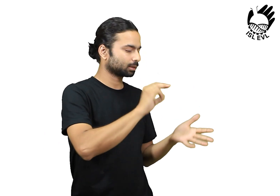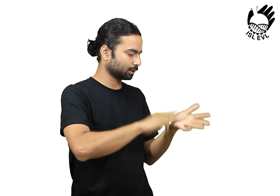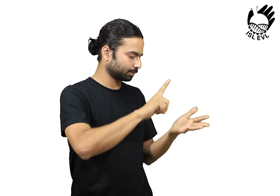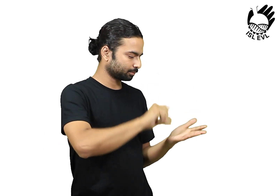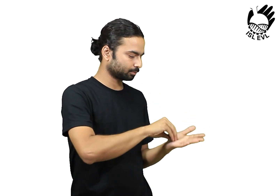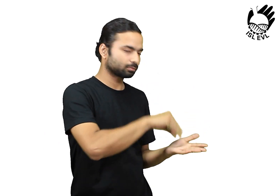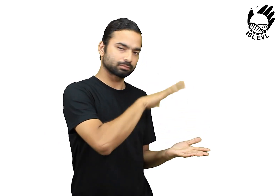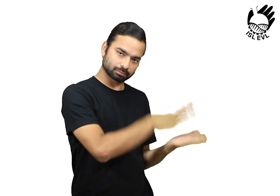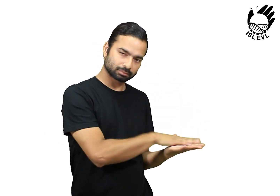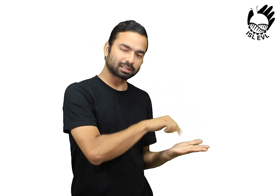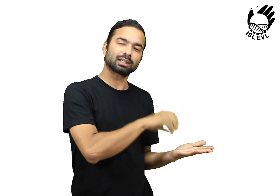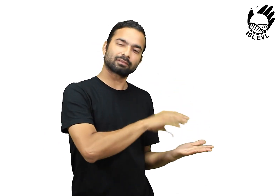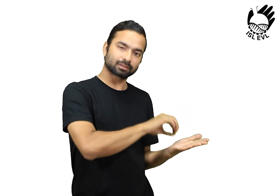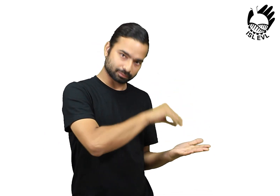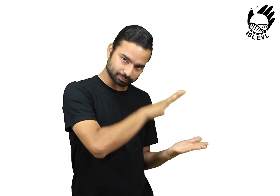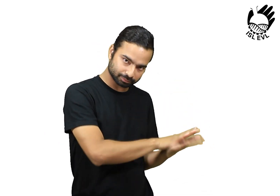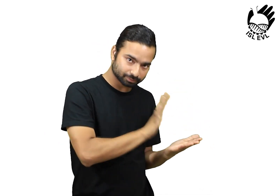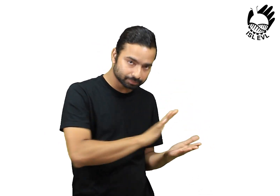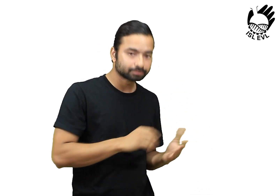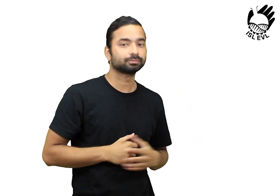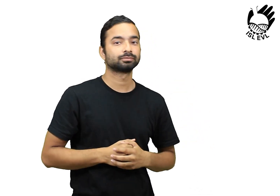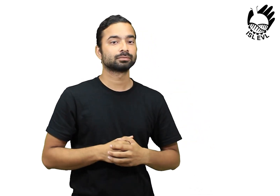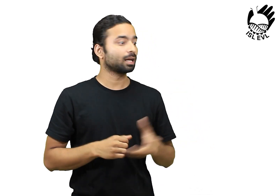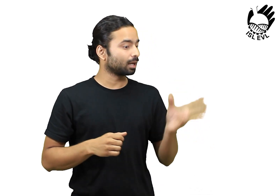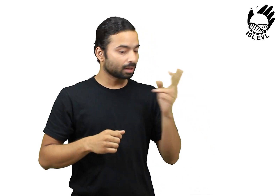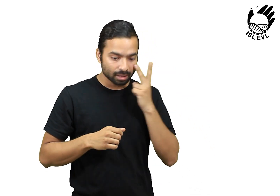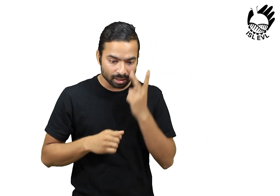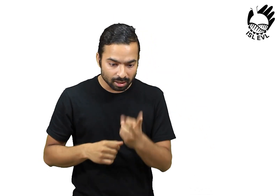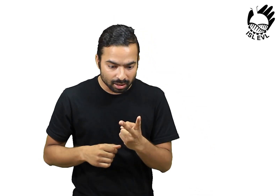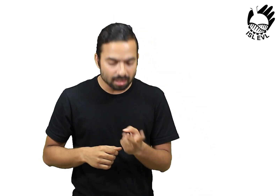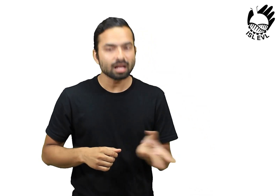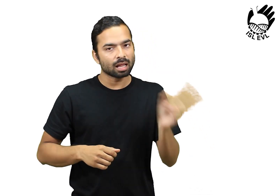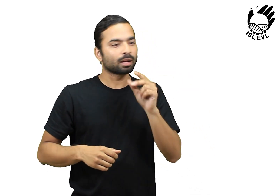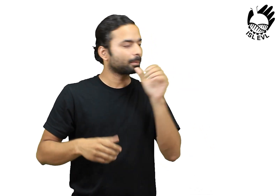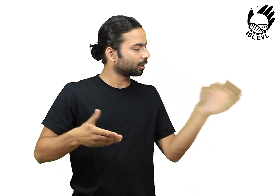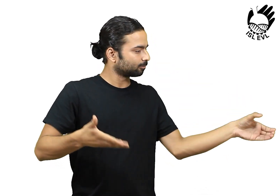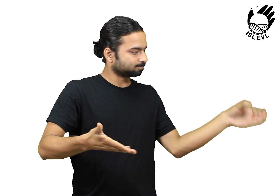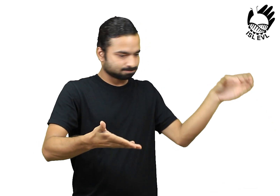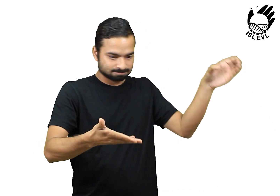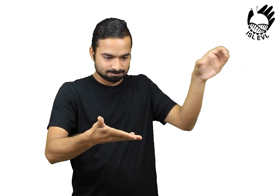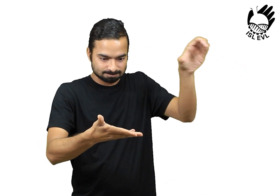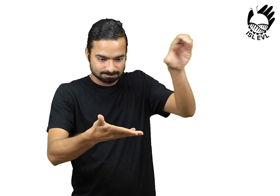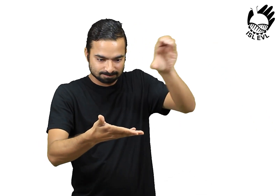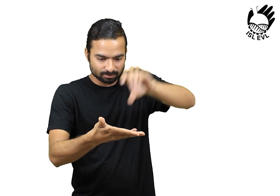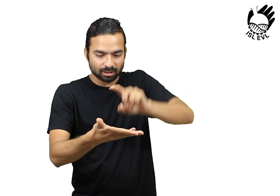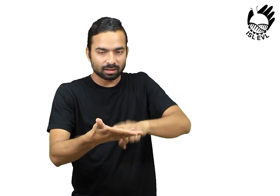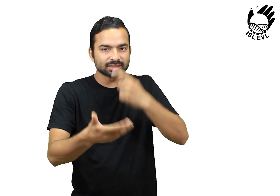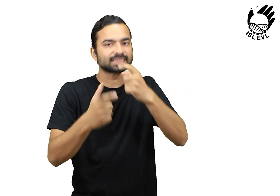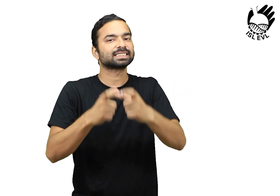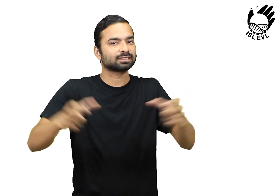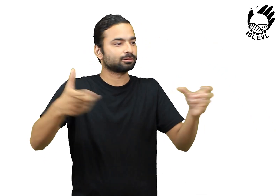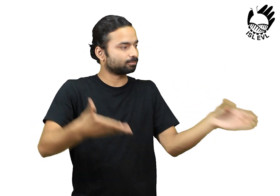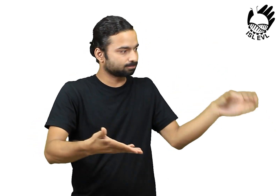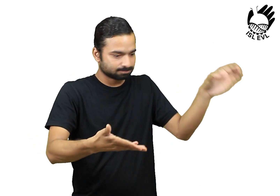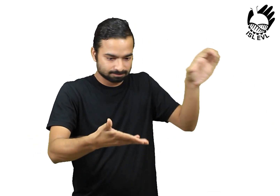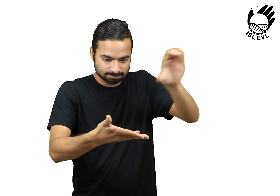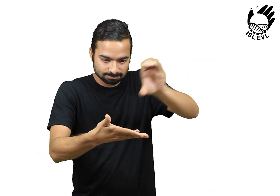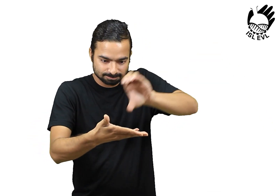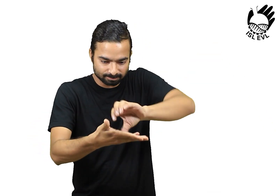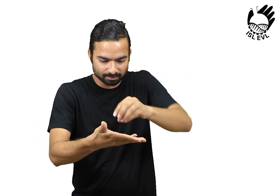nappy. If we think that the nappy is now saturated, we must wait 60 seconds and see if more water can be